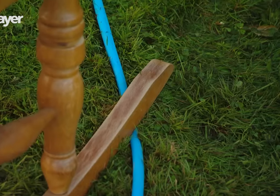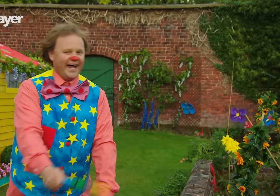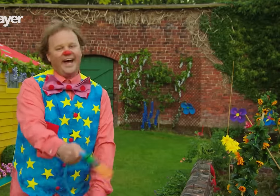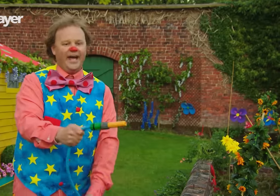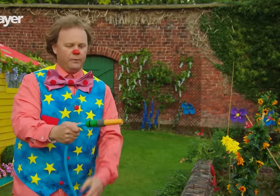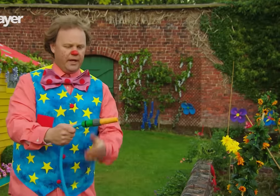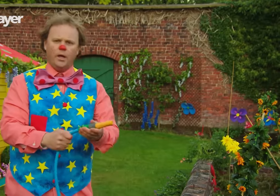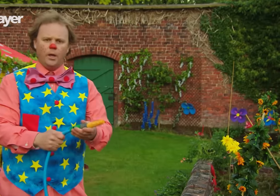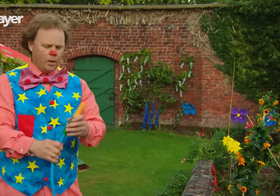What?